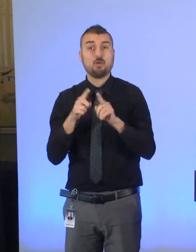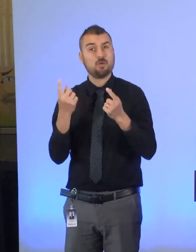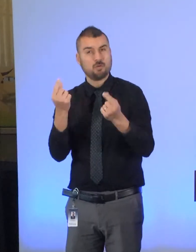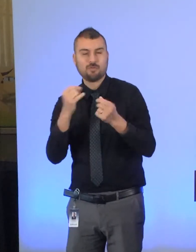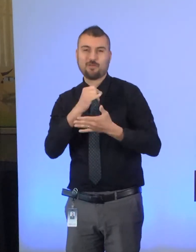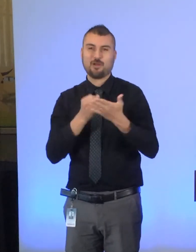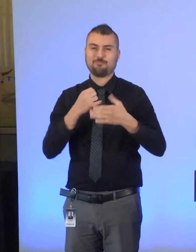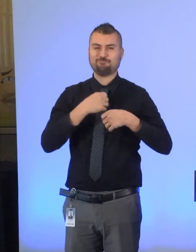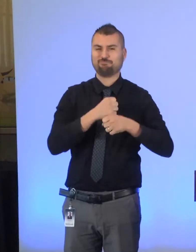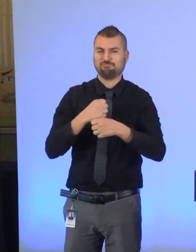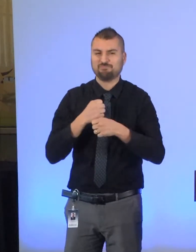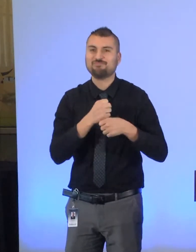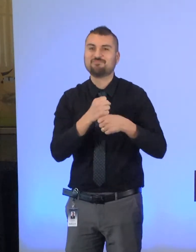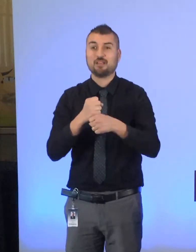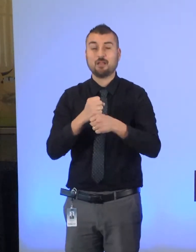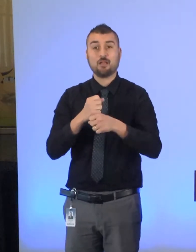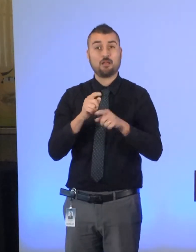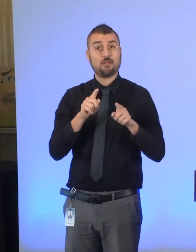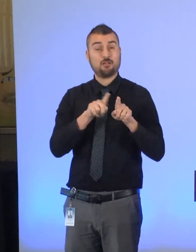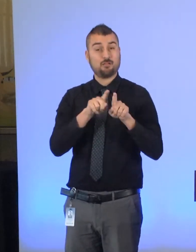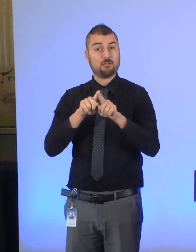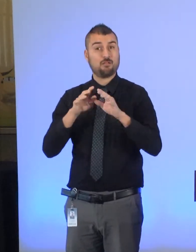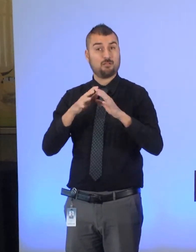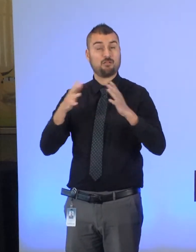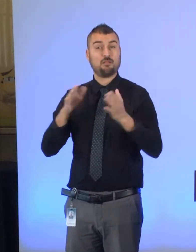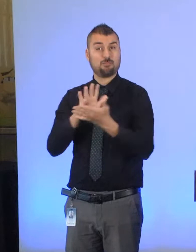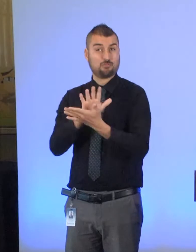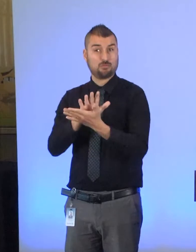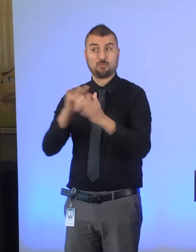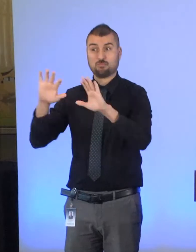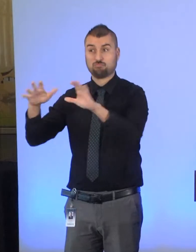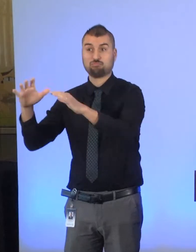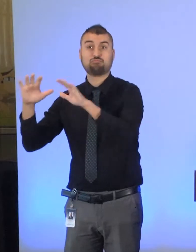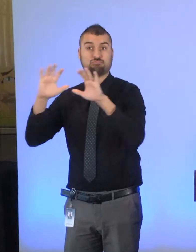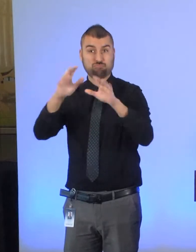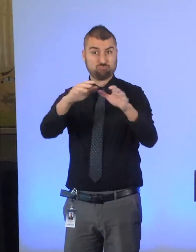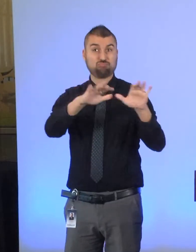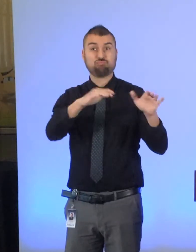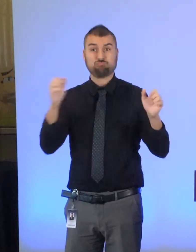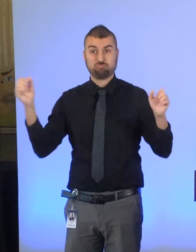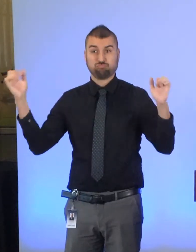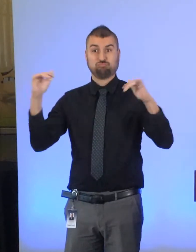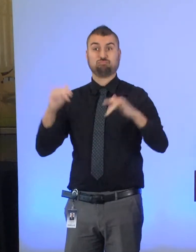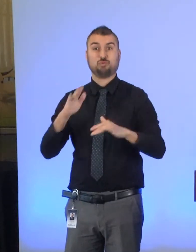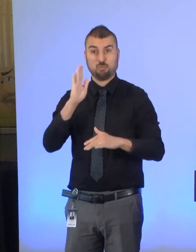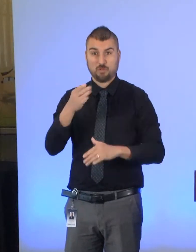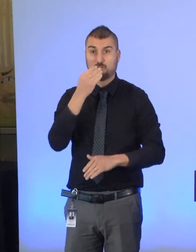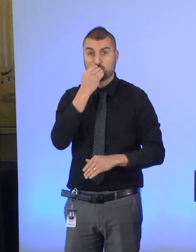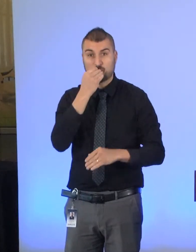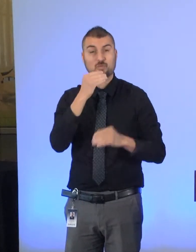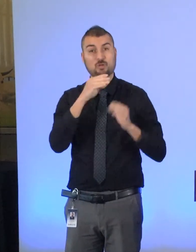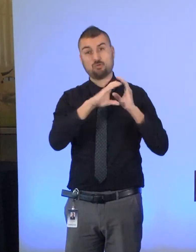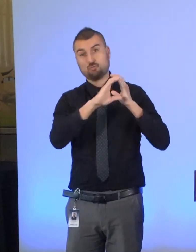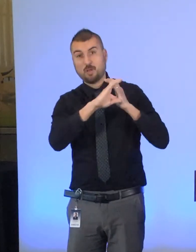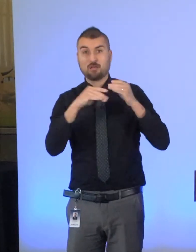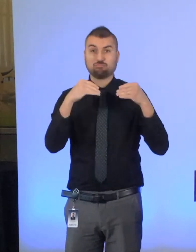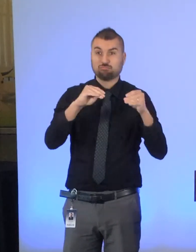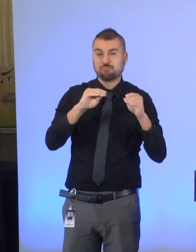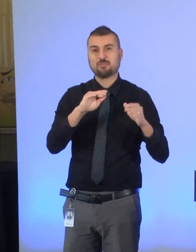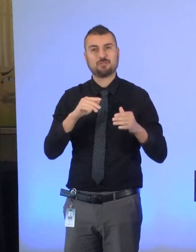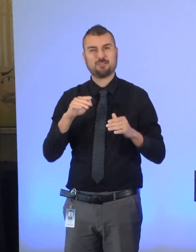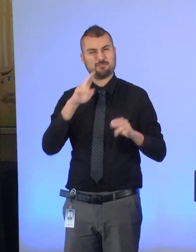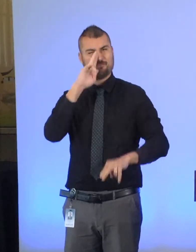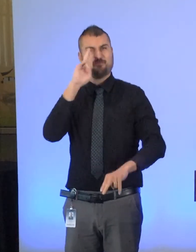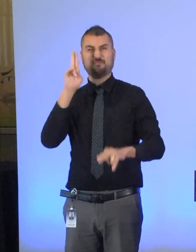a lot of school groups are coming and performing, and food trucks, and it's really going to be great. So if you're looking for something fun to do over